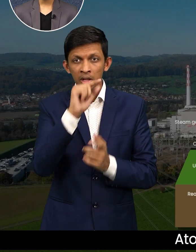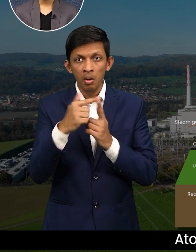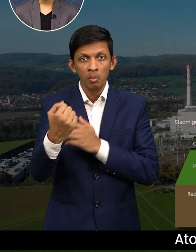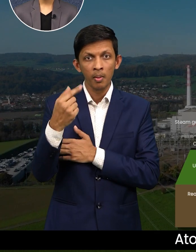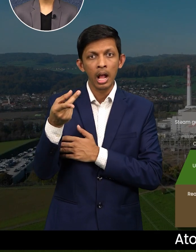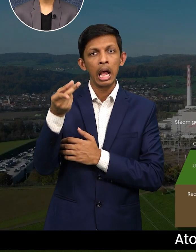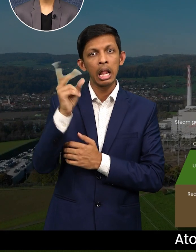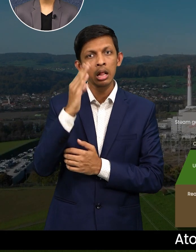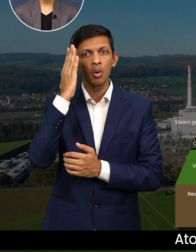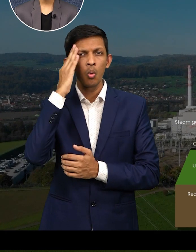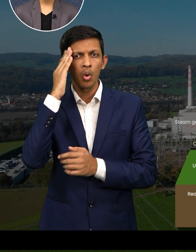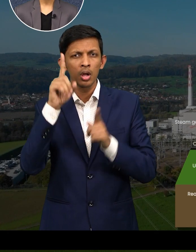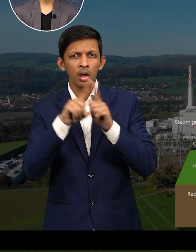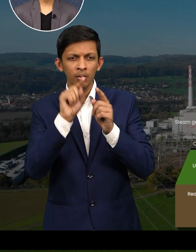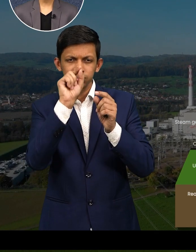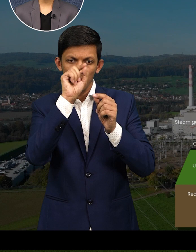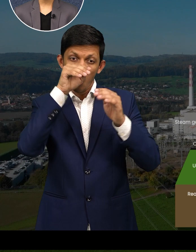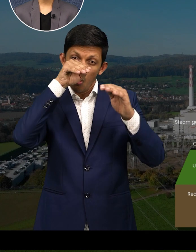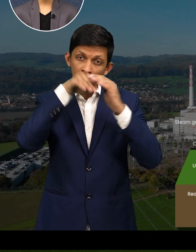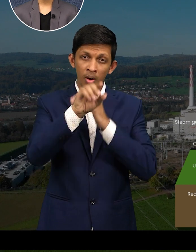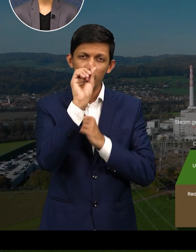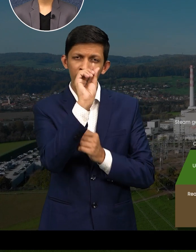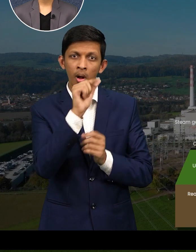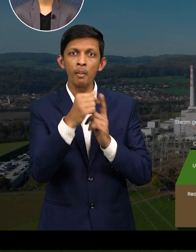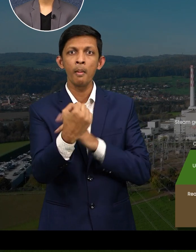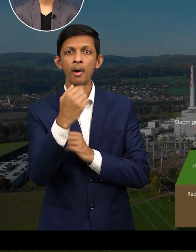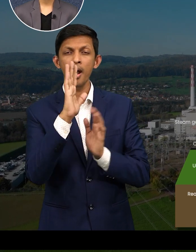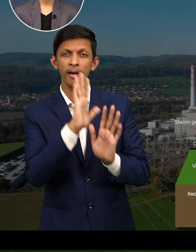Atomic energy is also known as nuclear energy.